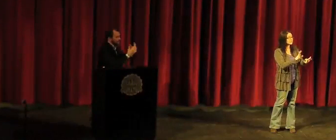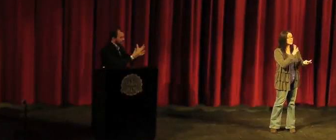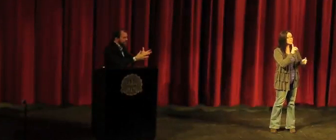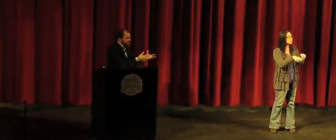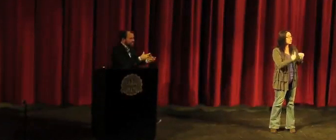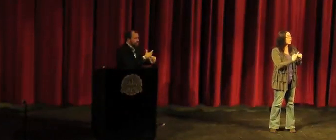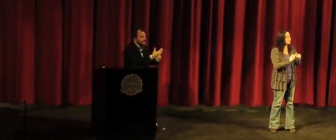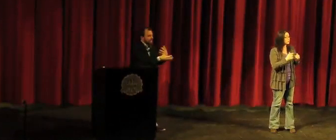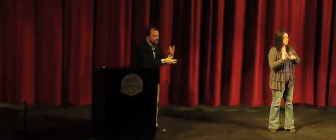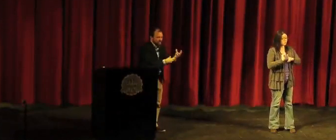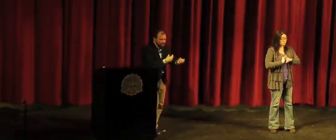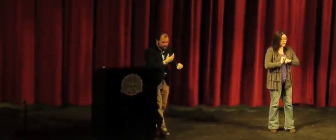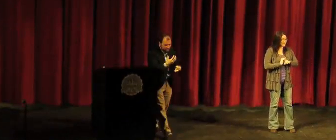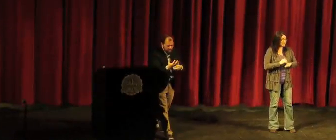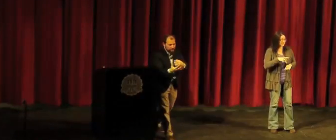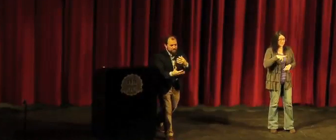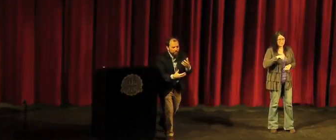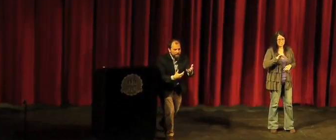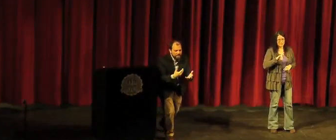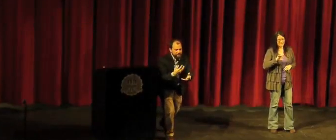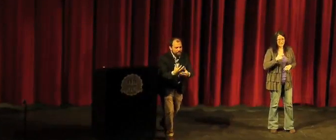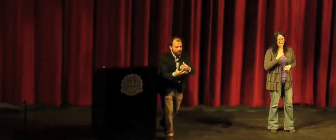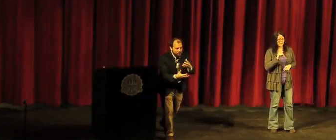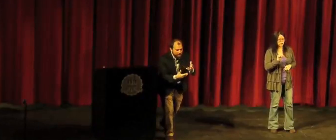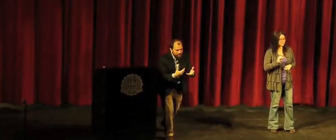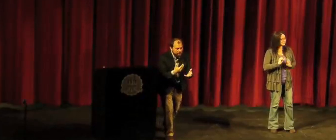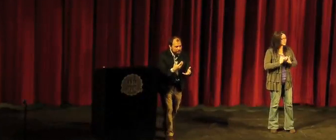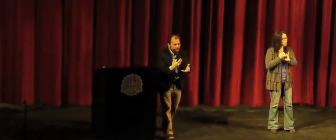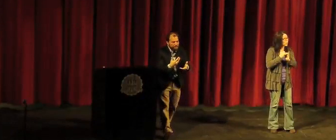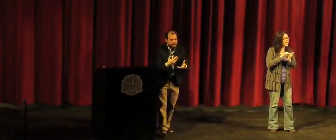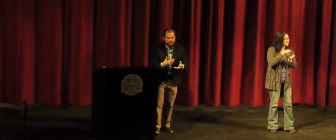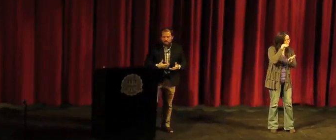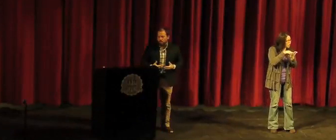about practices, pedagogies, ways of learning,